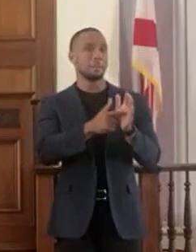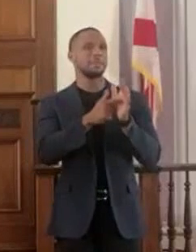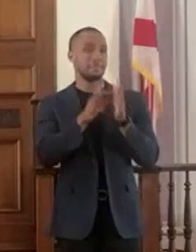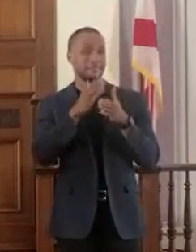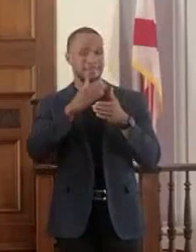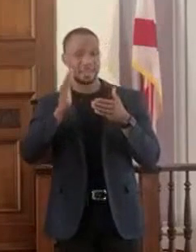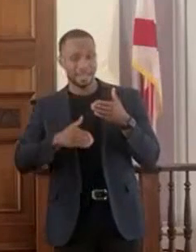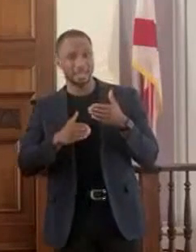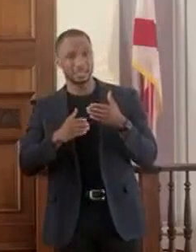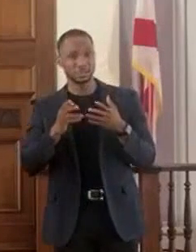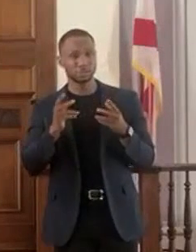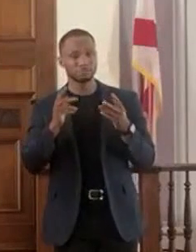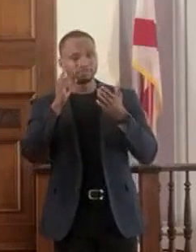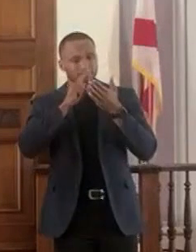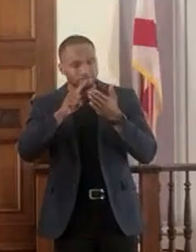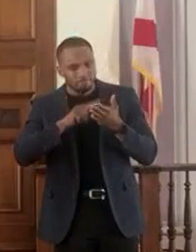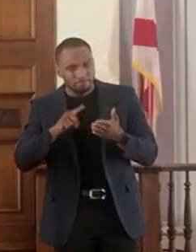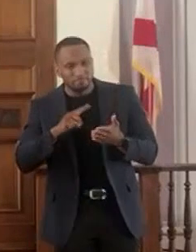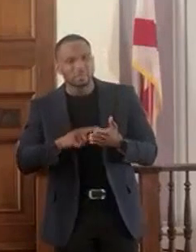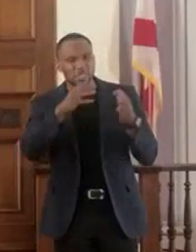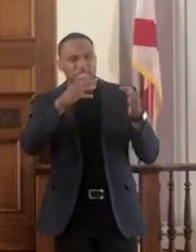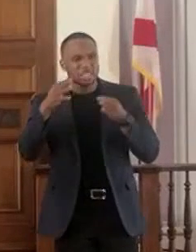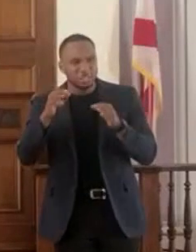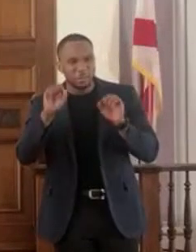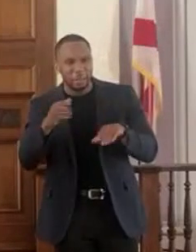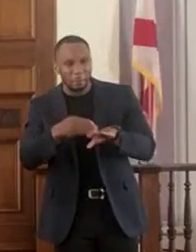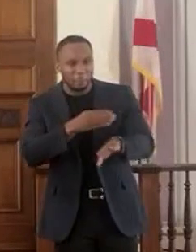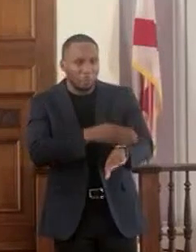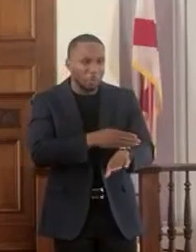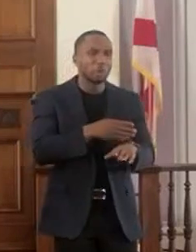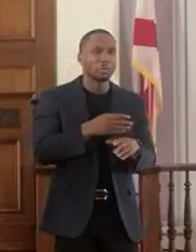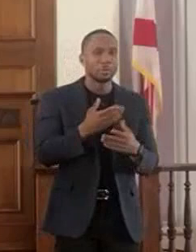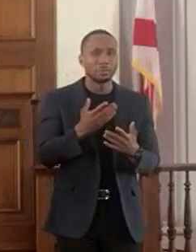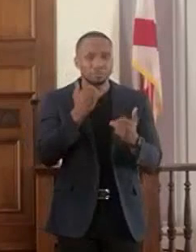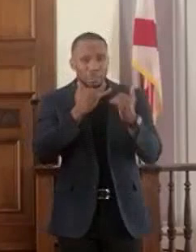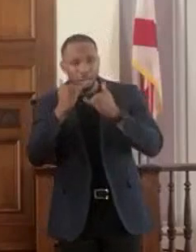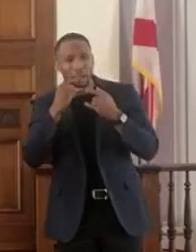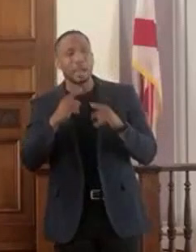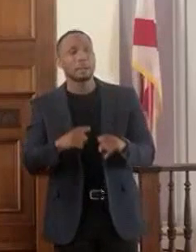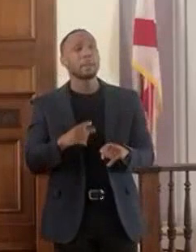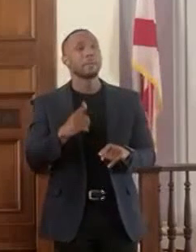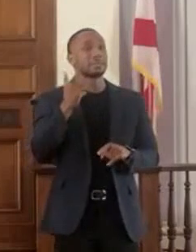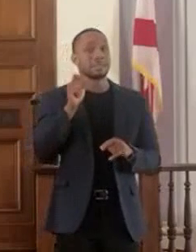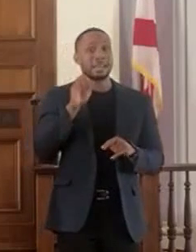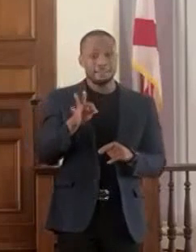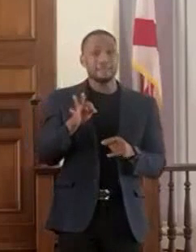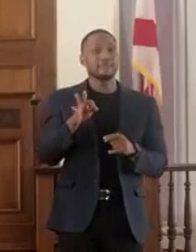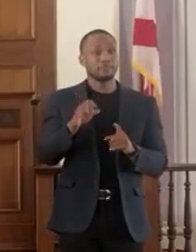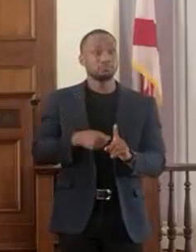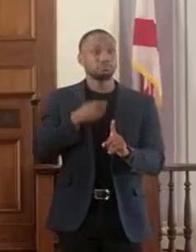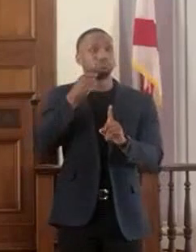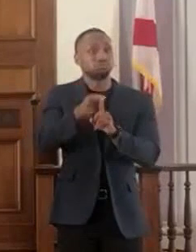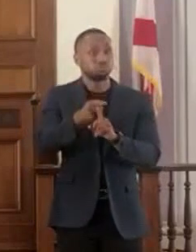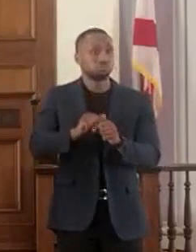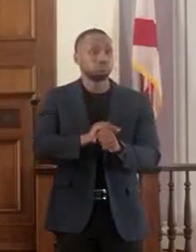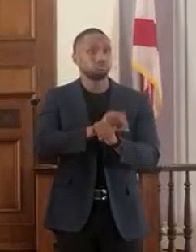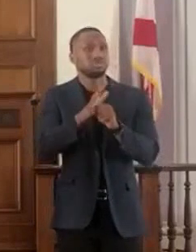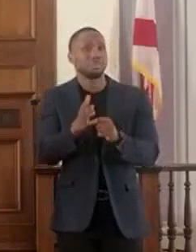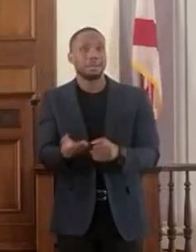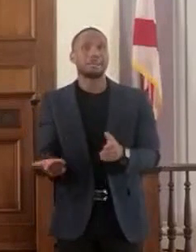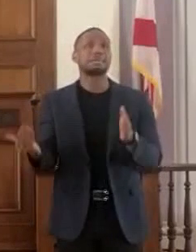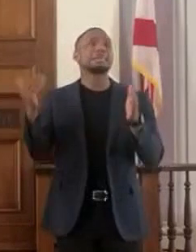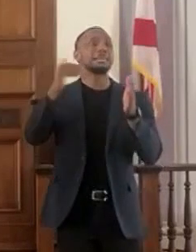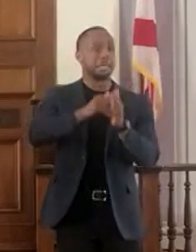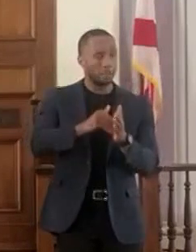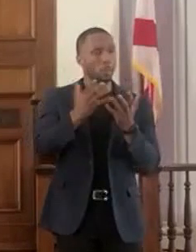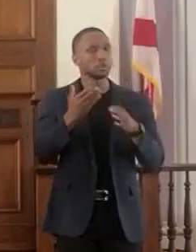look at just what we could have done better and what we did do good, because God forbid we have another outbreak of COVID. We want to certainly